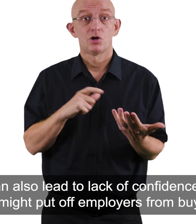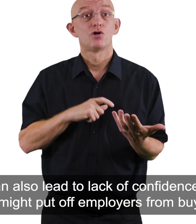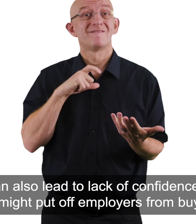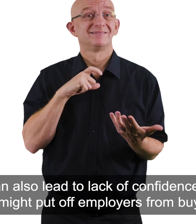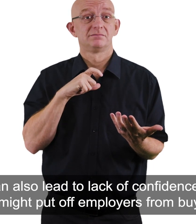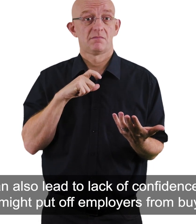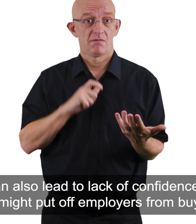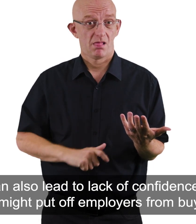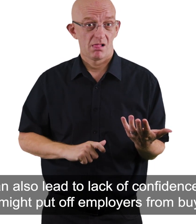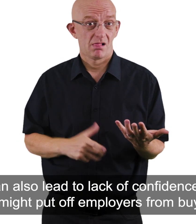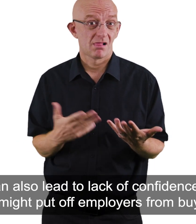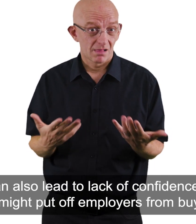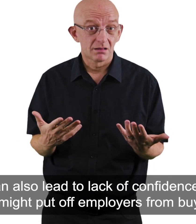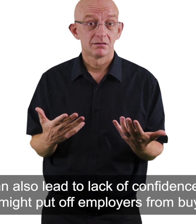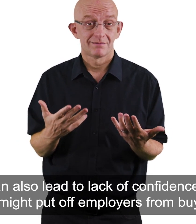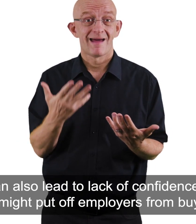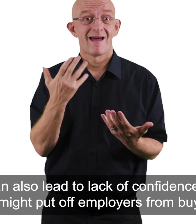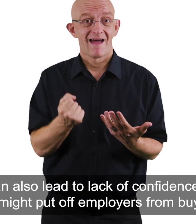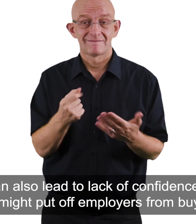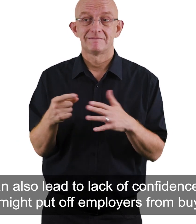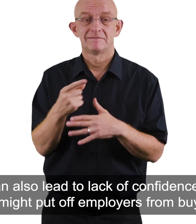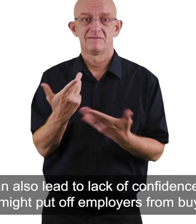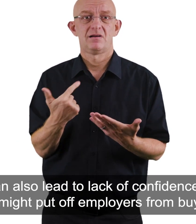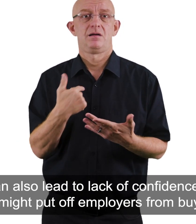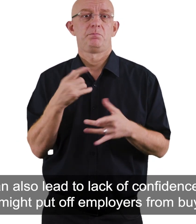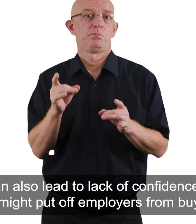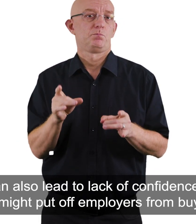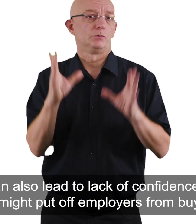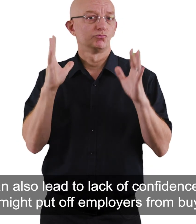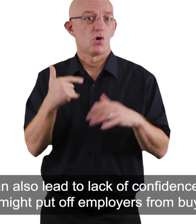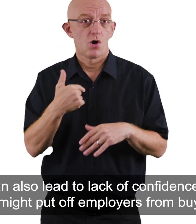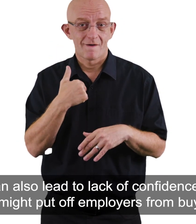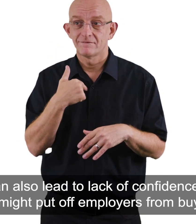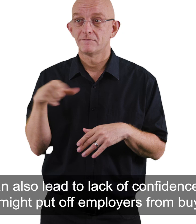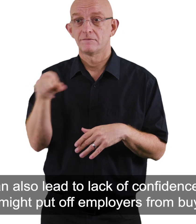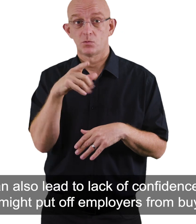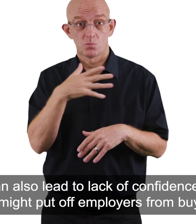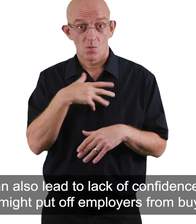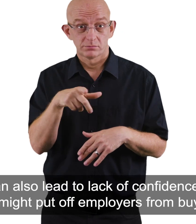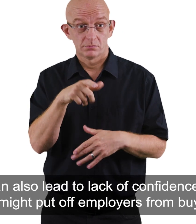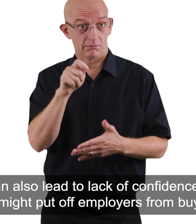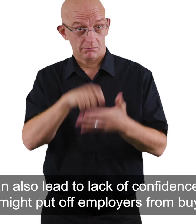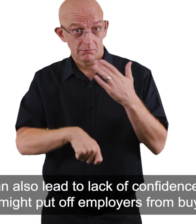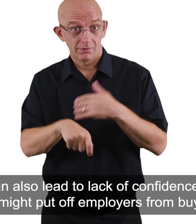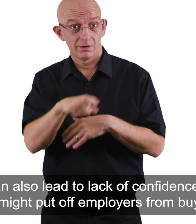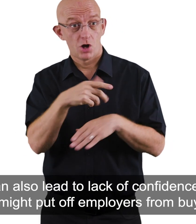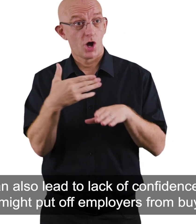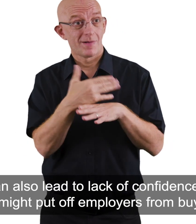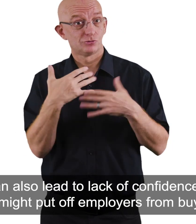Confusion can also lead to lack of confidence. Similar issues might put off employers from